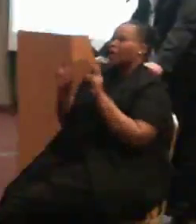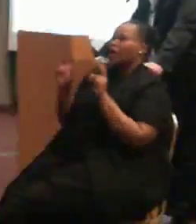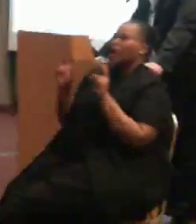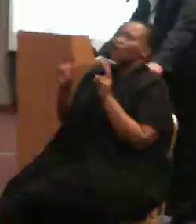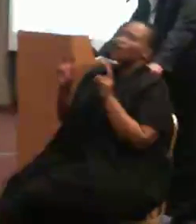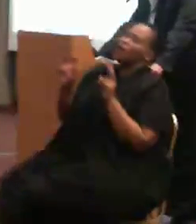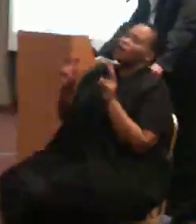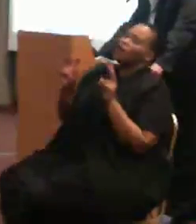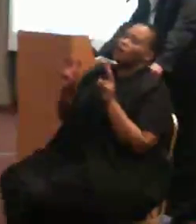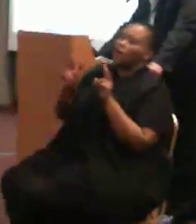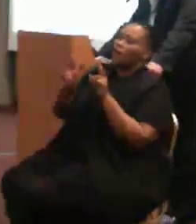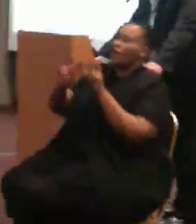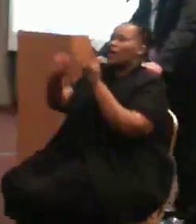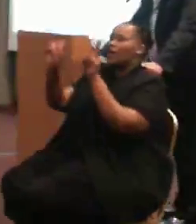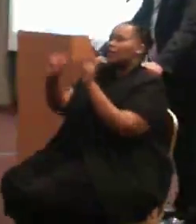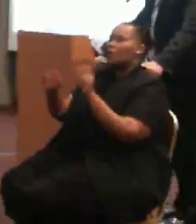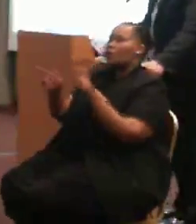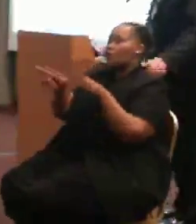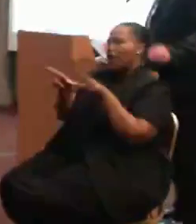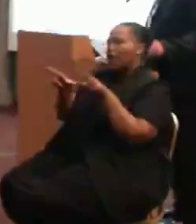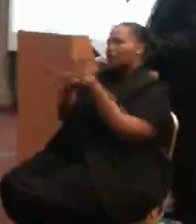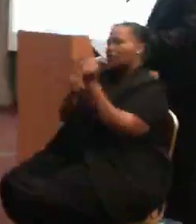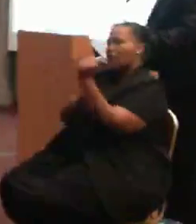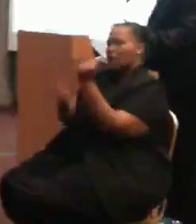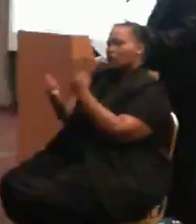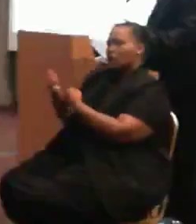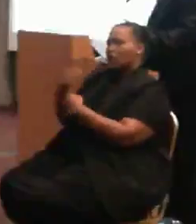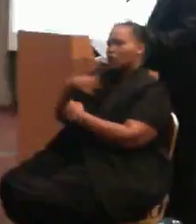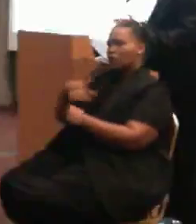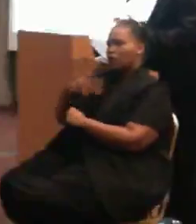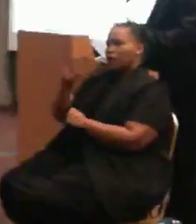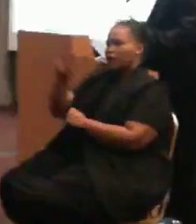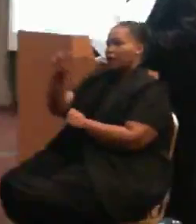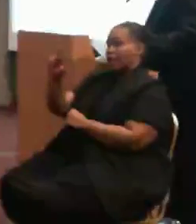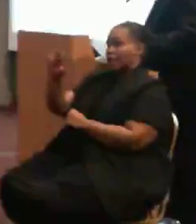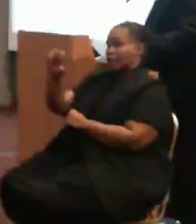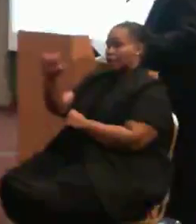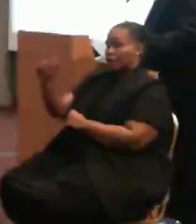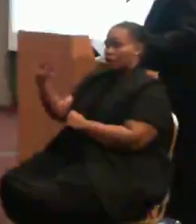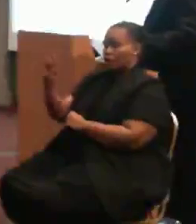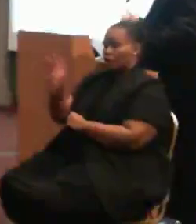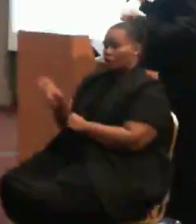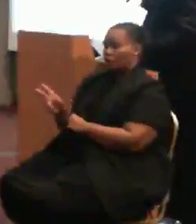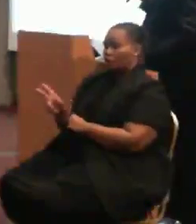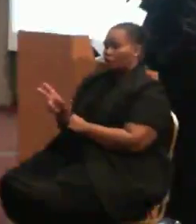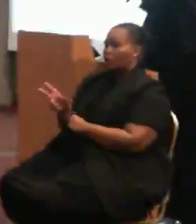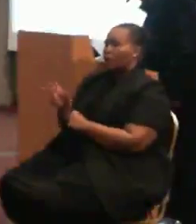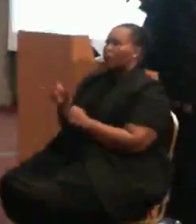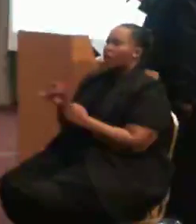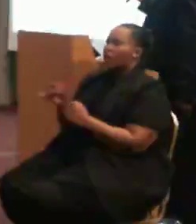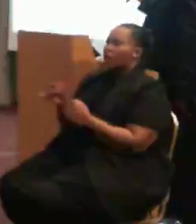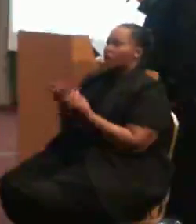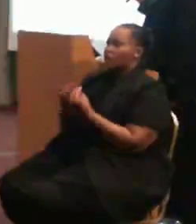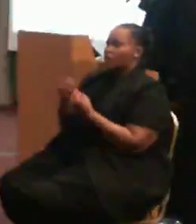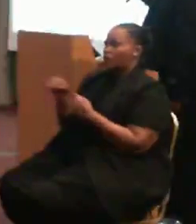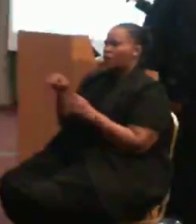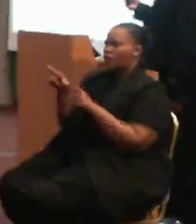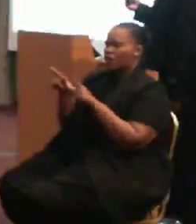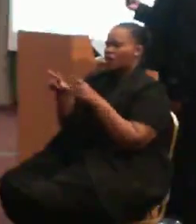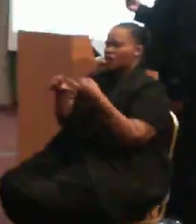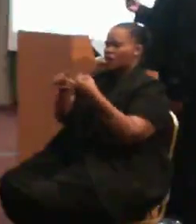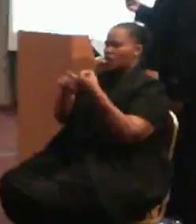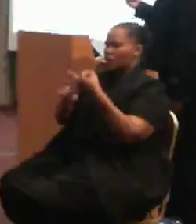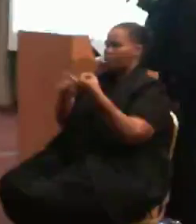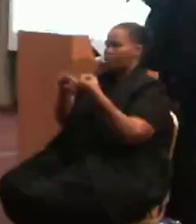I want Nersa to relook it, because when there is something wrong, there are 3 licenses as I understand it. There's a